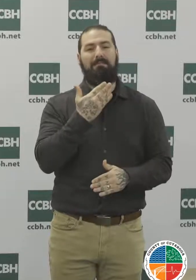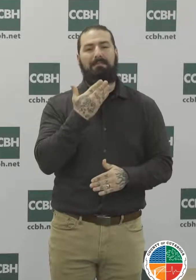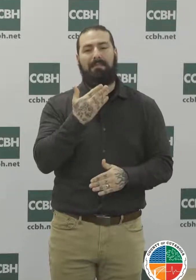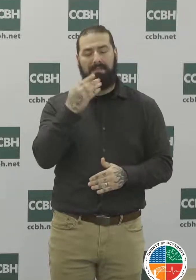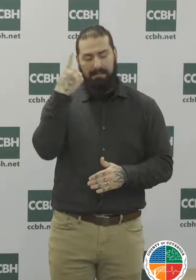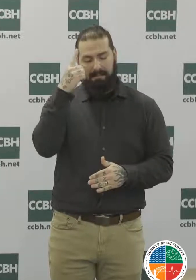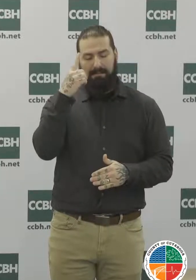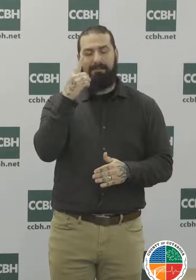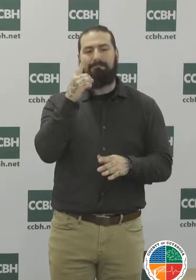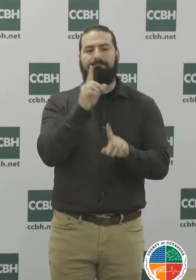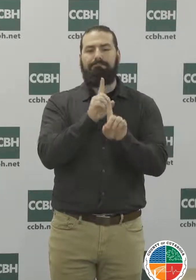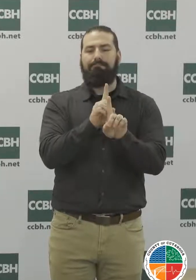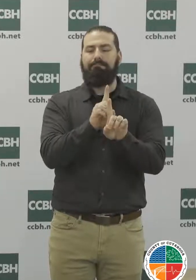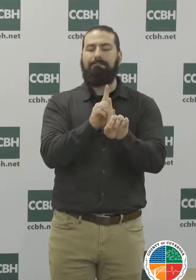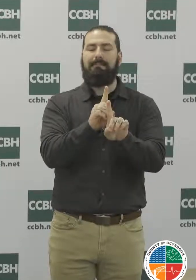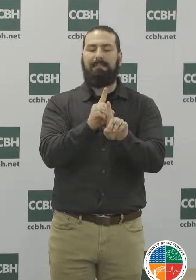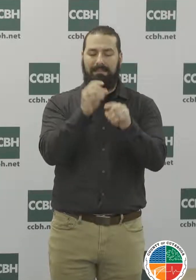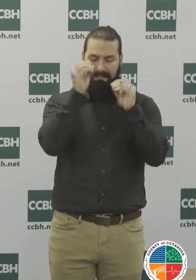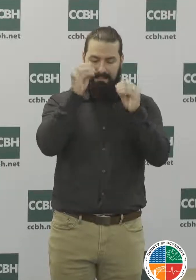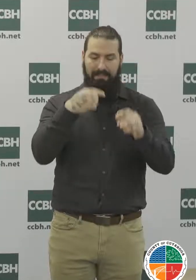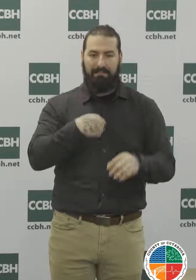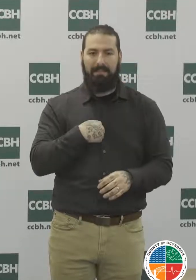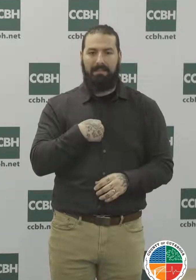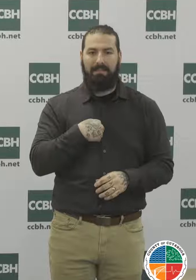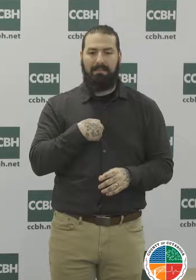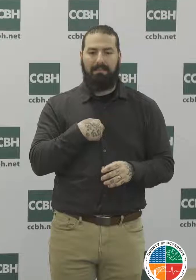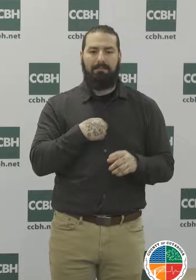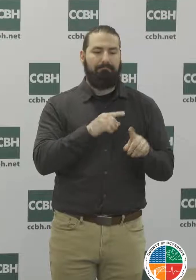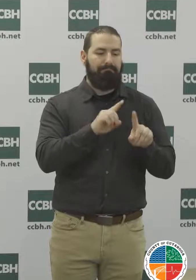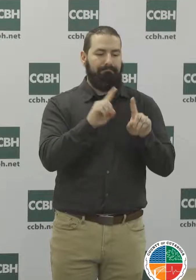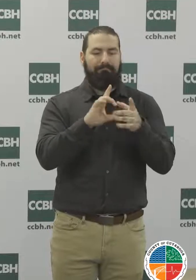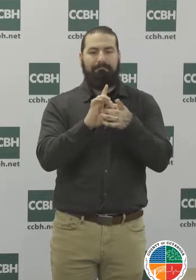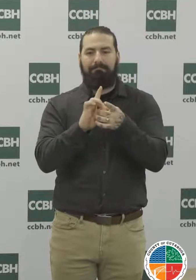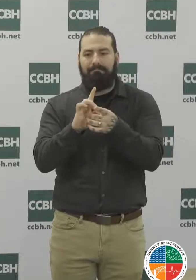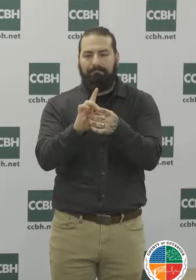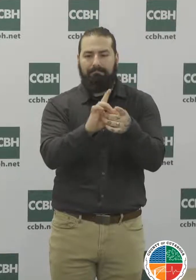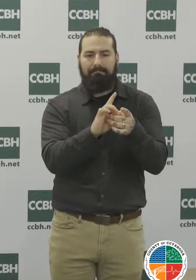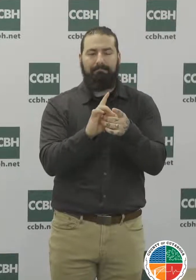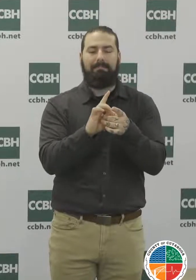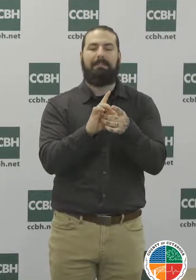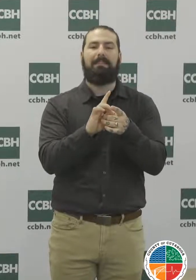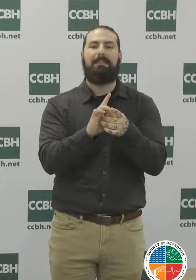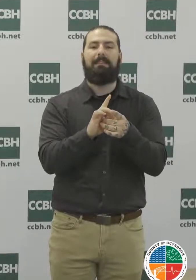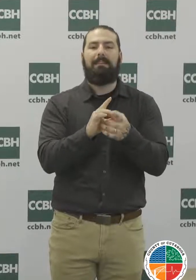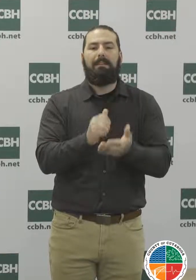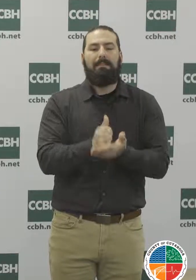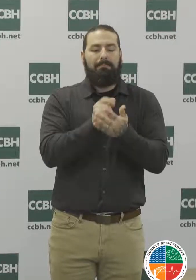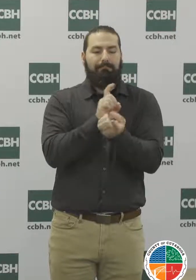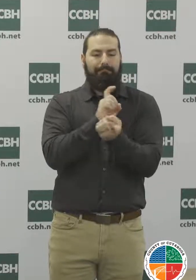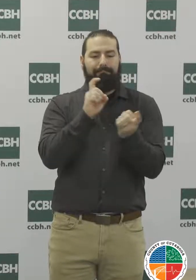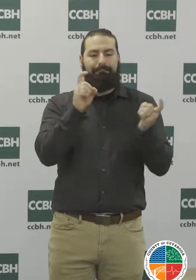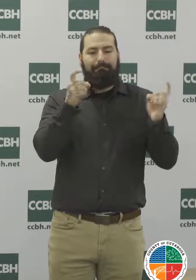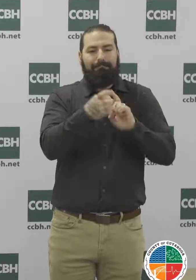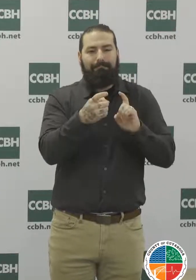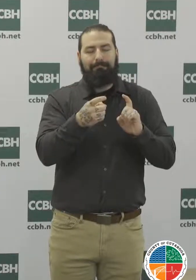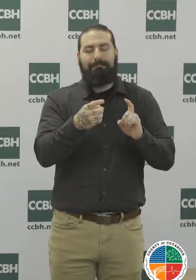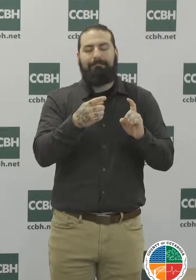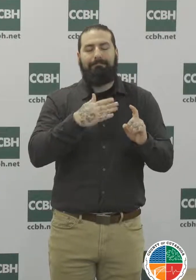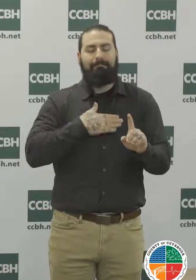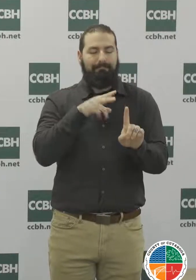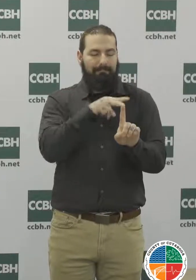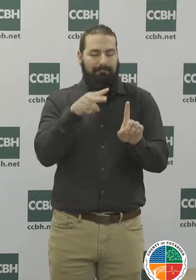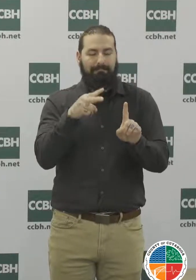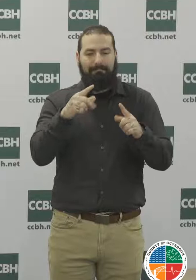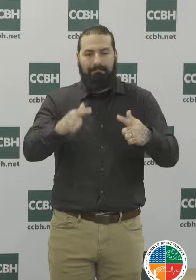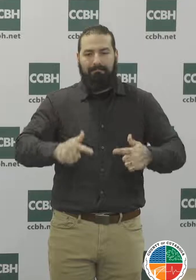mentorship. These relationships and many others have transformed my life and my understanding of race and privilege